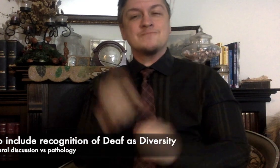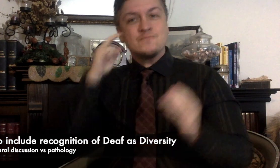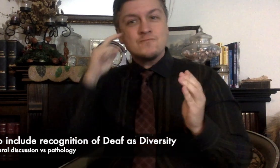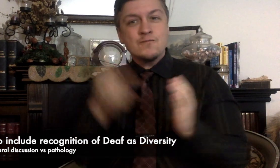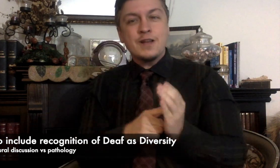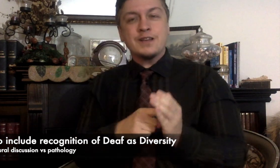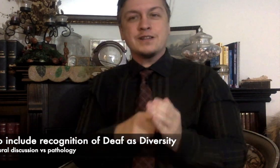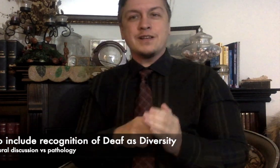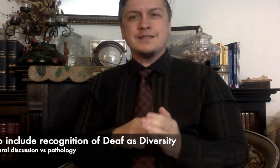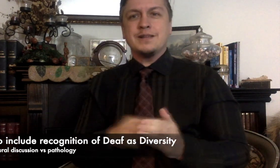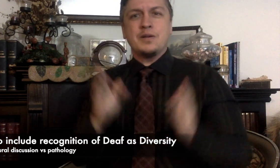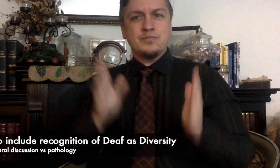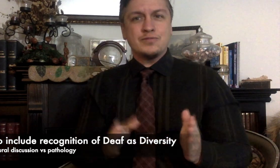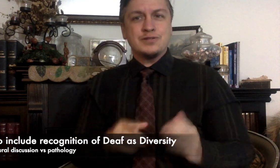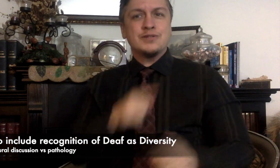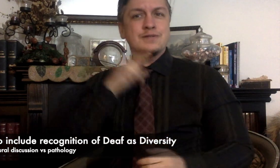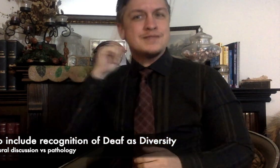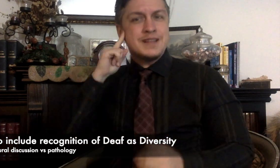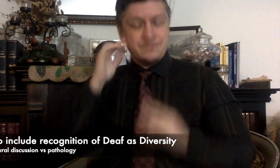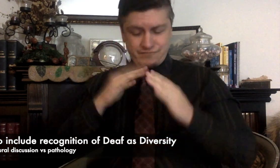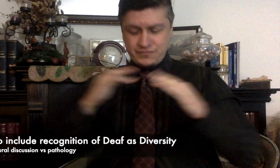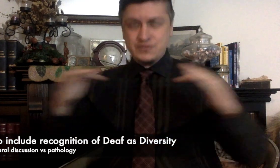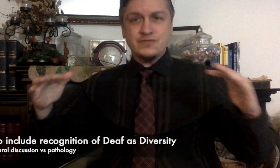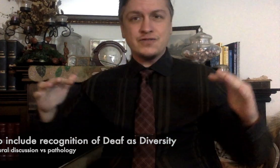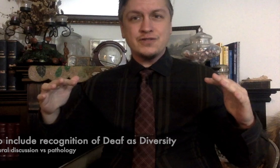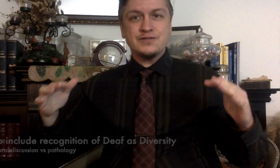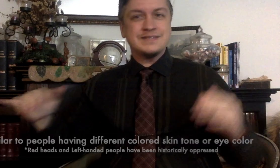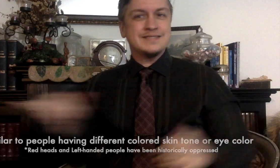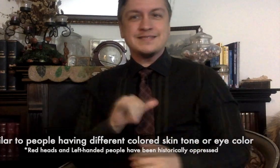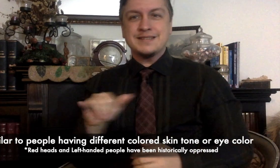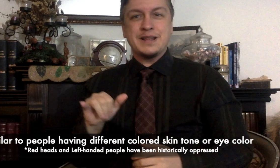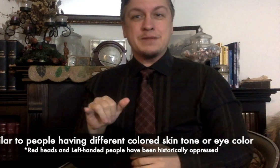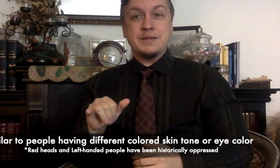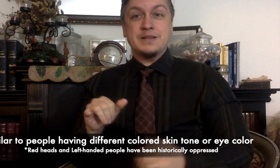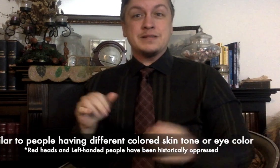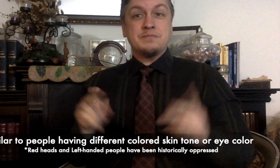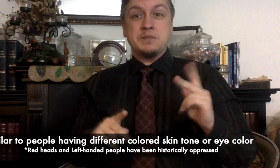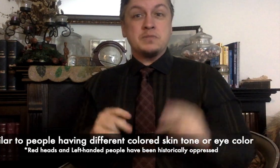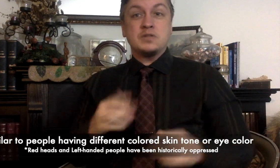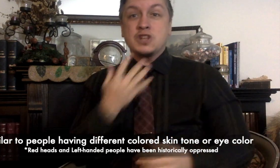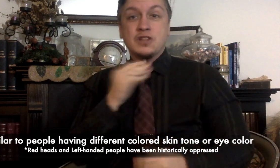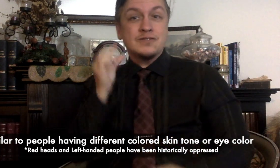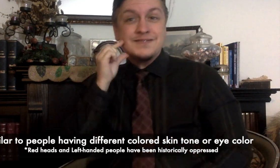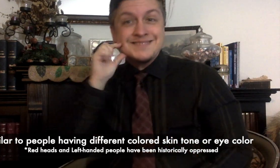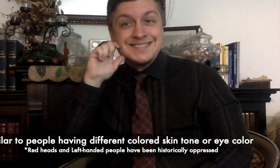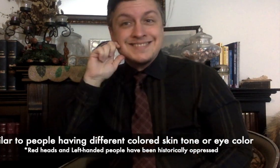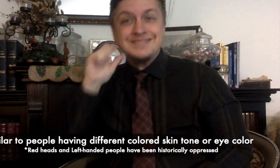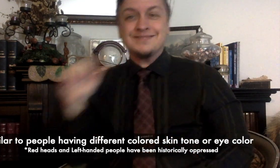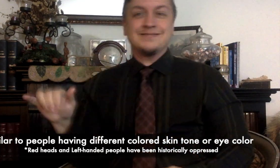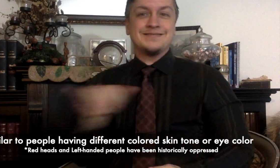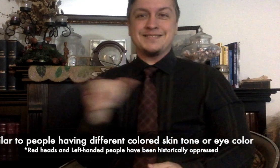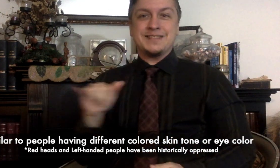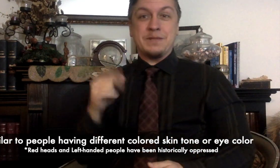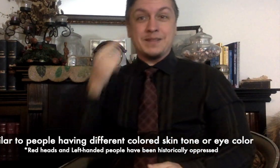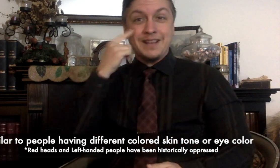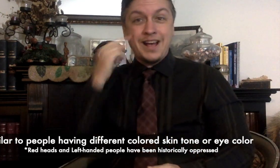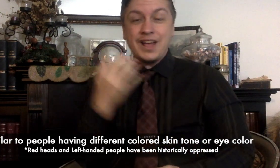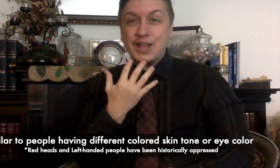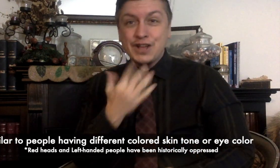include recognition of deaf people as diversity, similar to people having different colored skin tone or eye